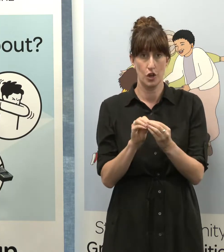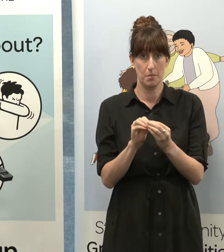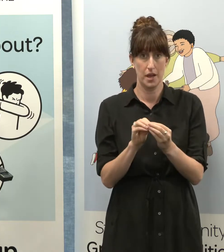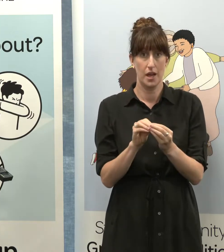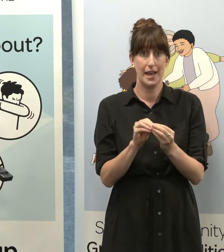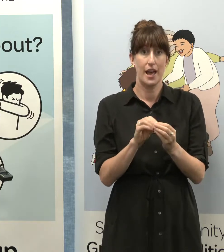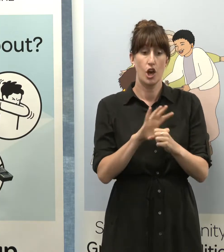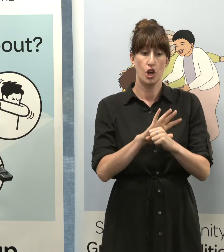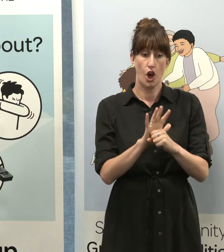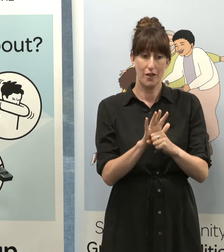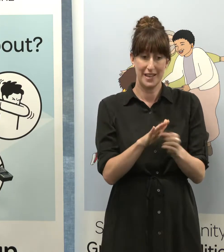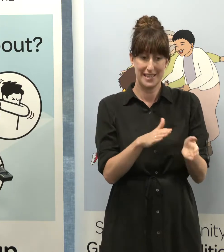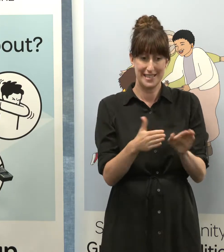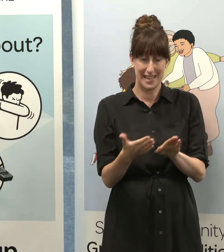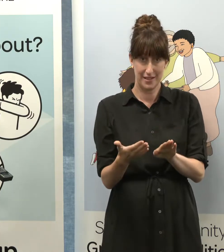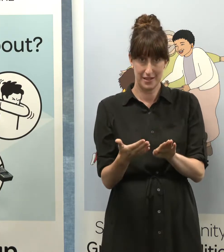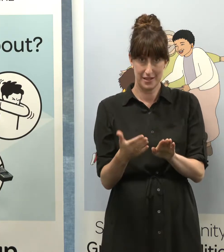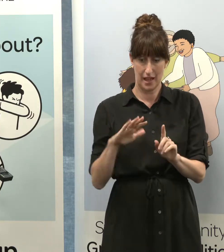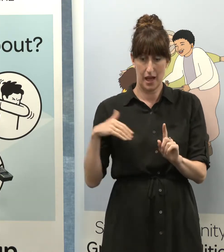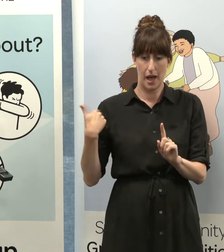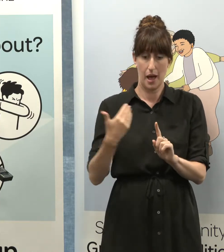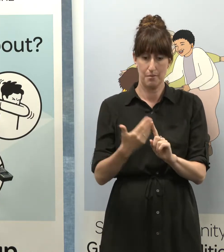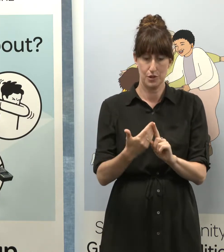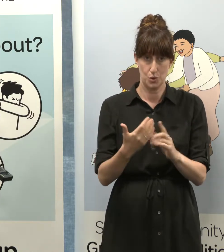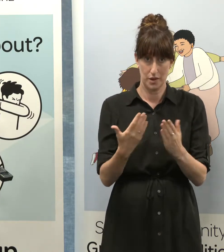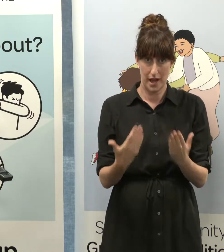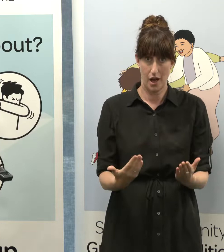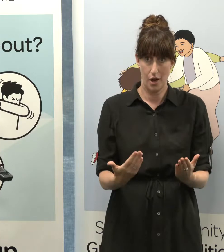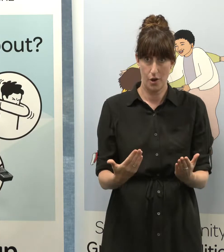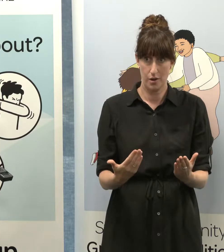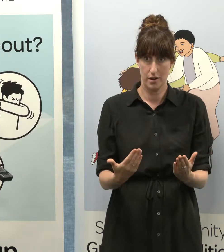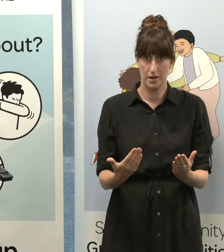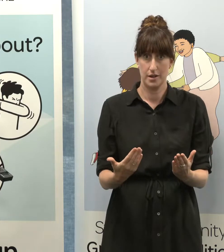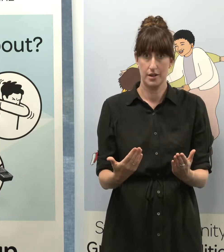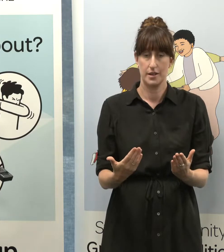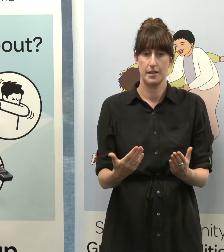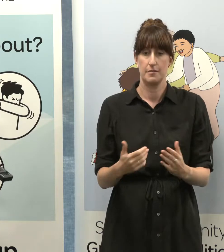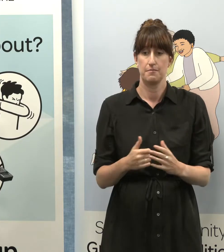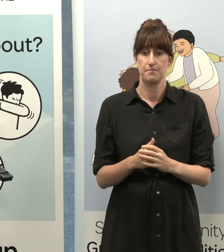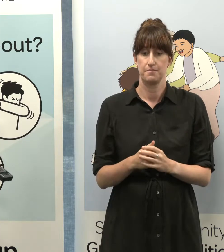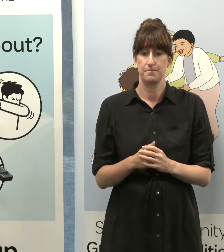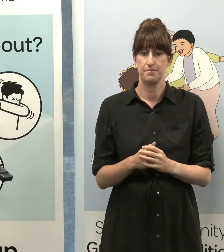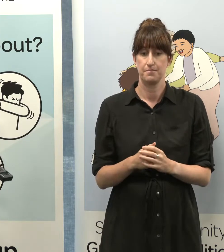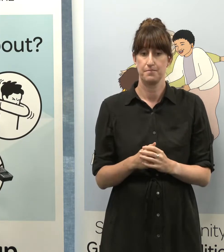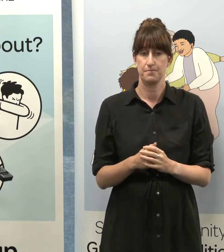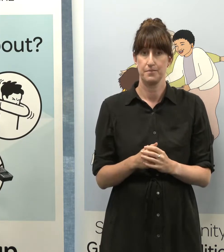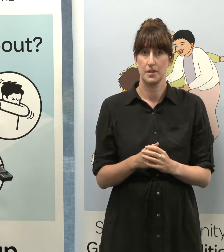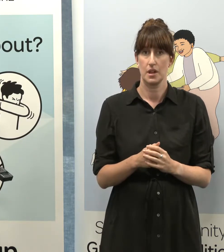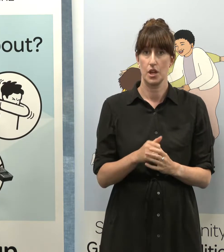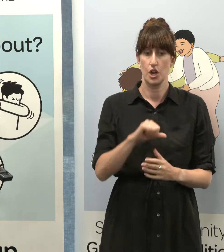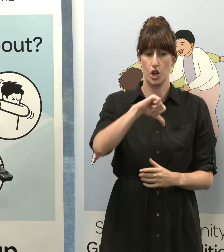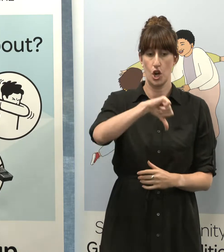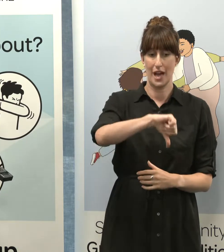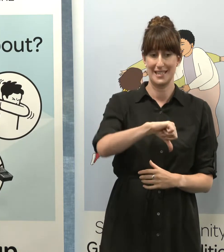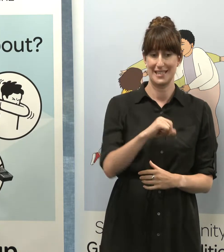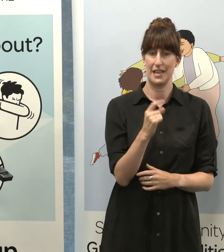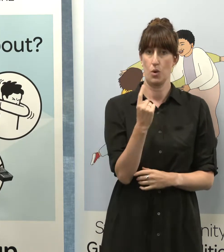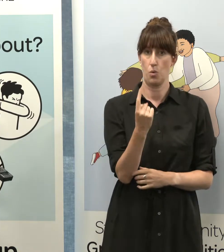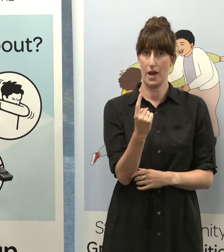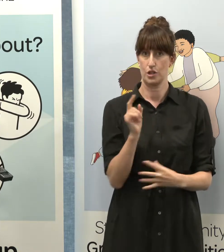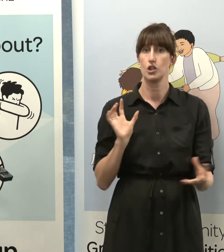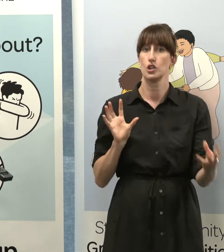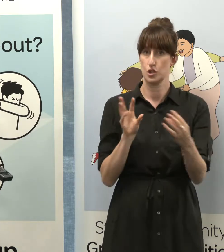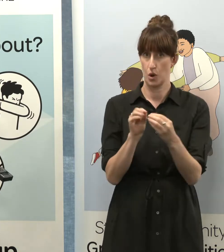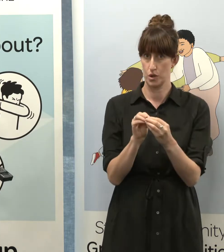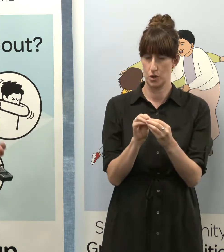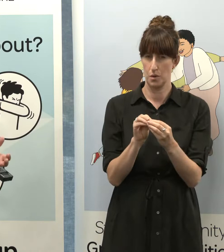COVID-related deaths to date, then, and we'll just recap on this because there are quite a few numbers here, now sits at 91. And this